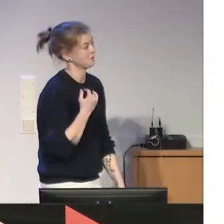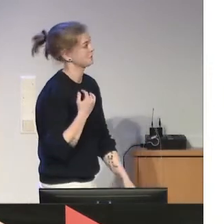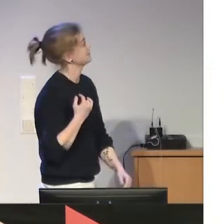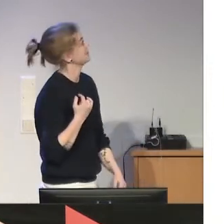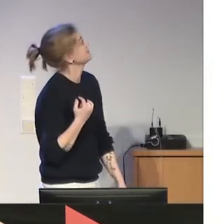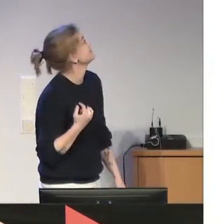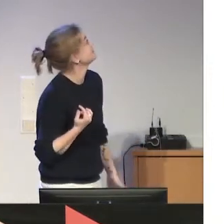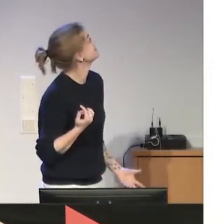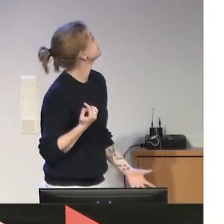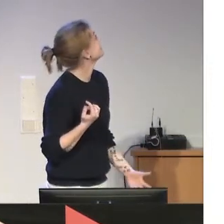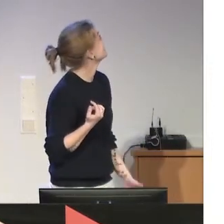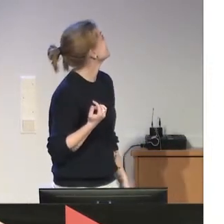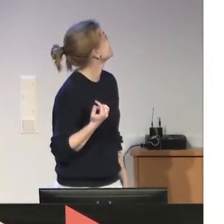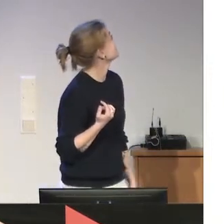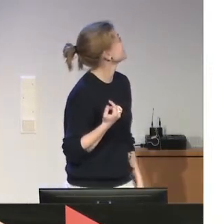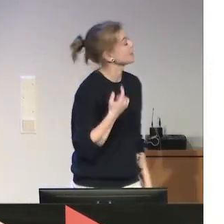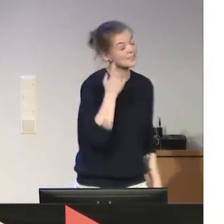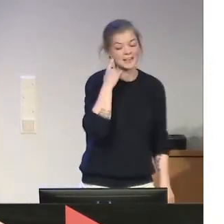Yeah, well,